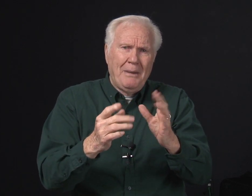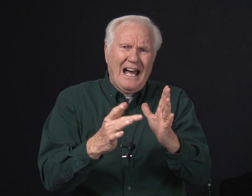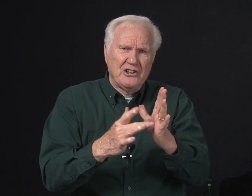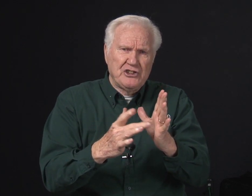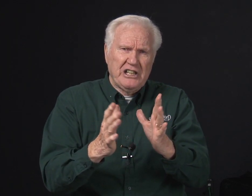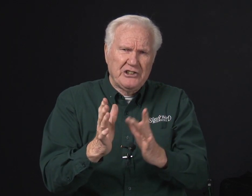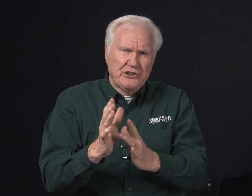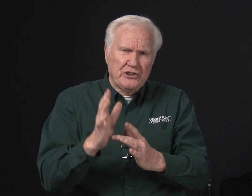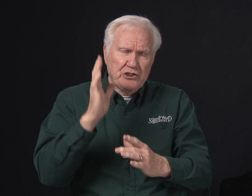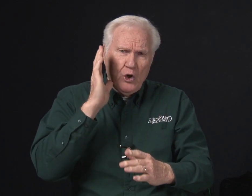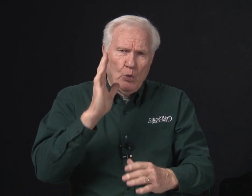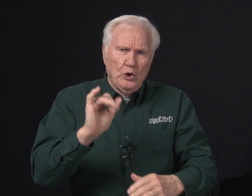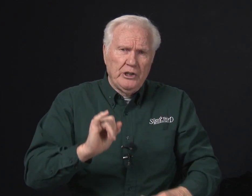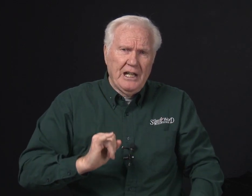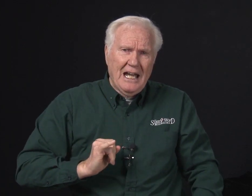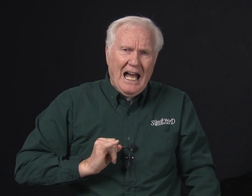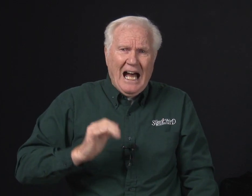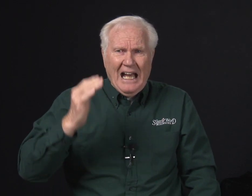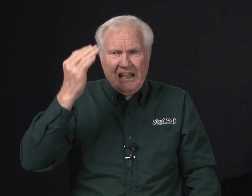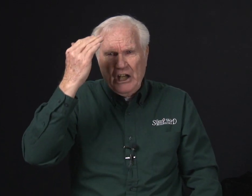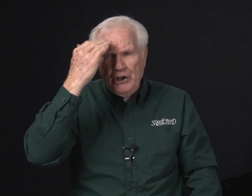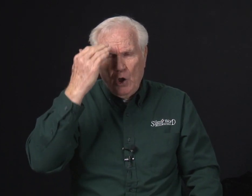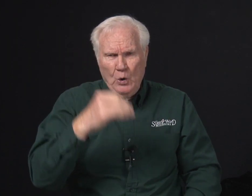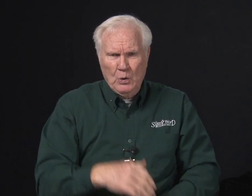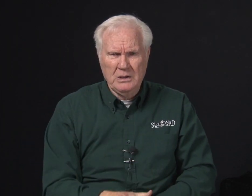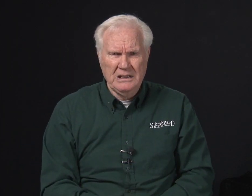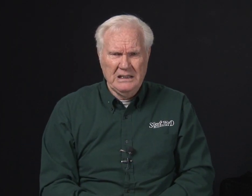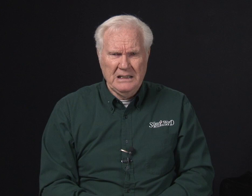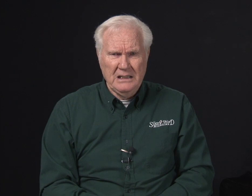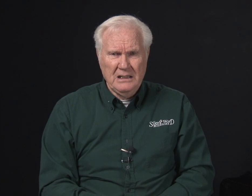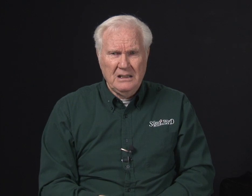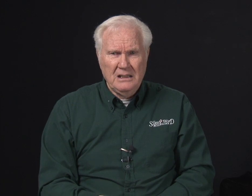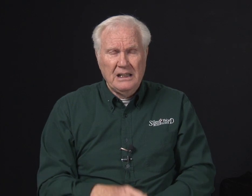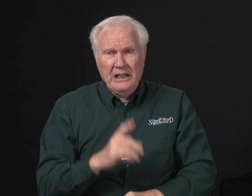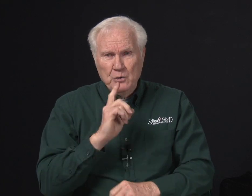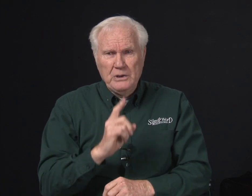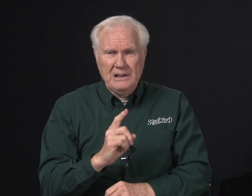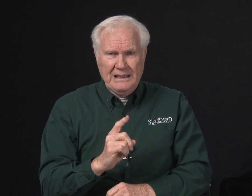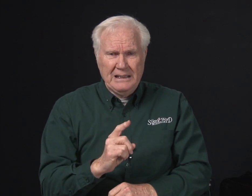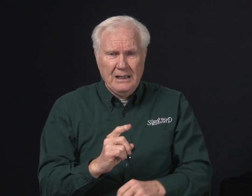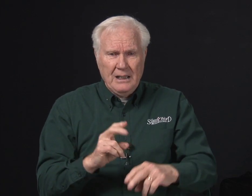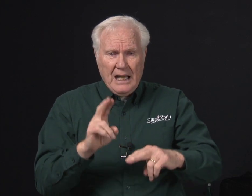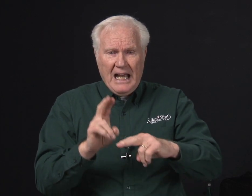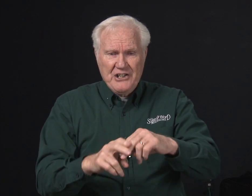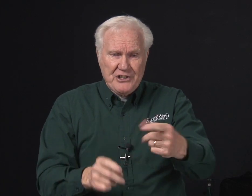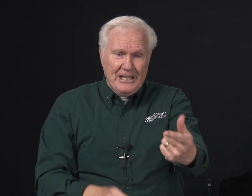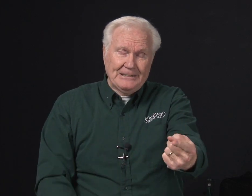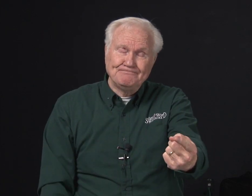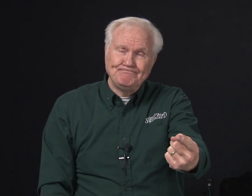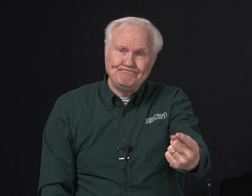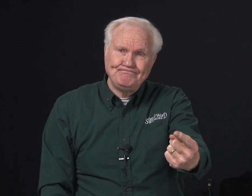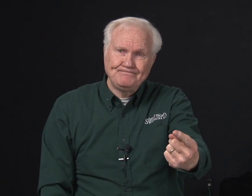about Jesus would I know. And really, I said,